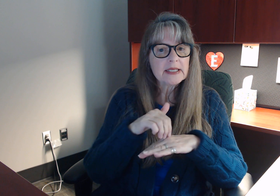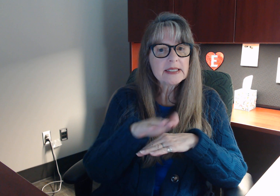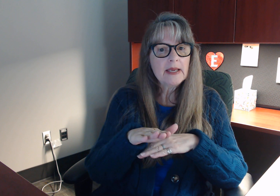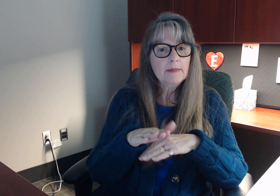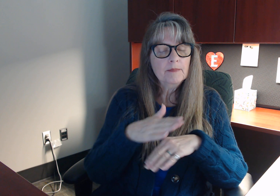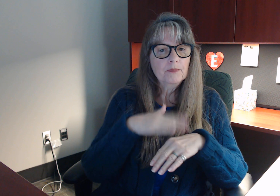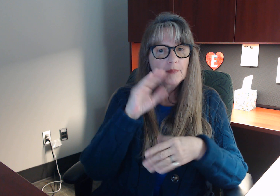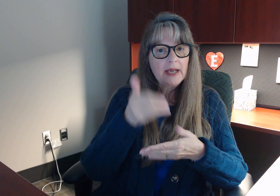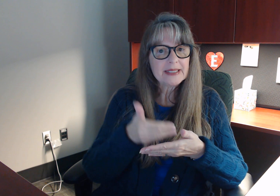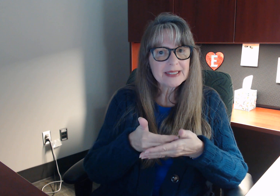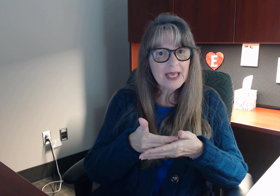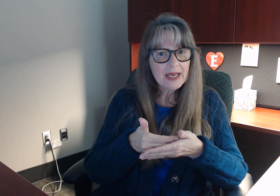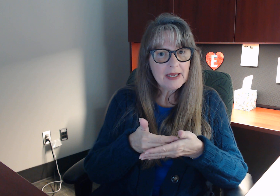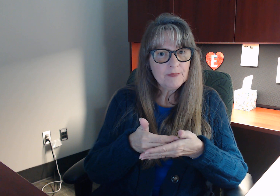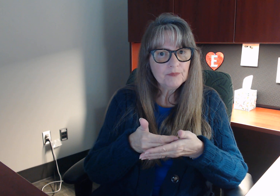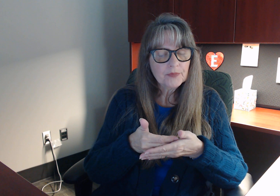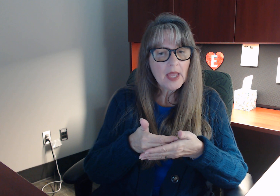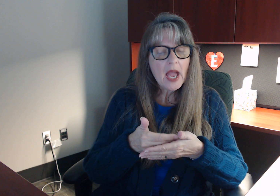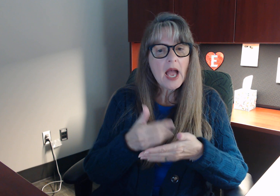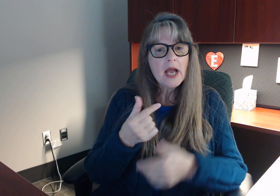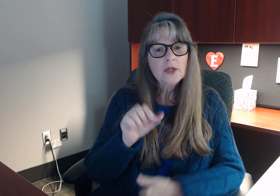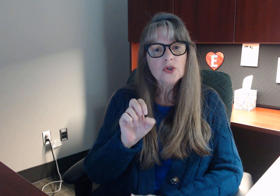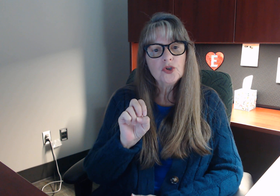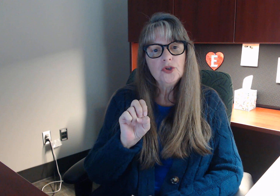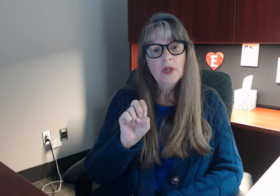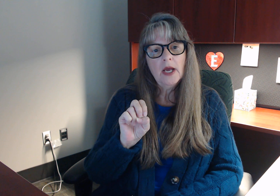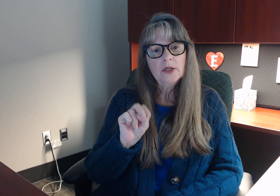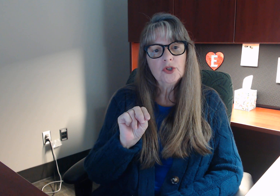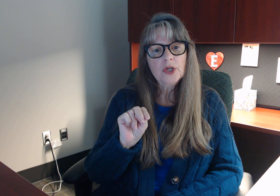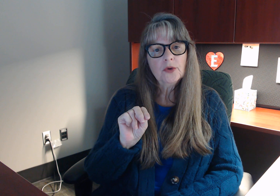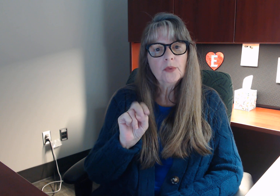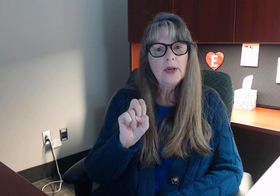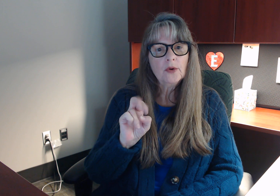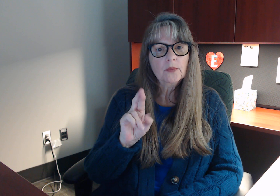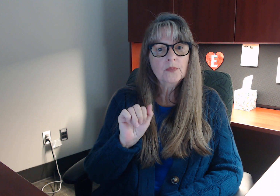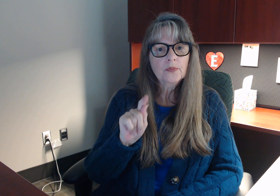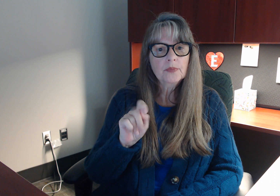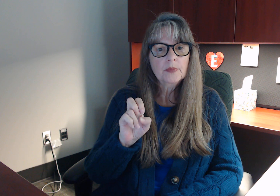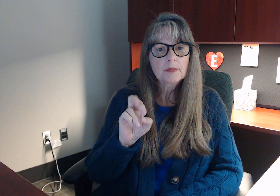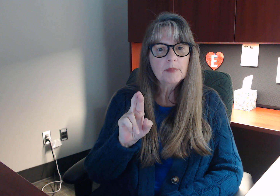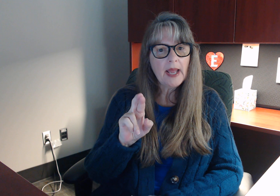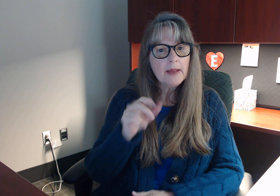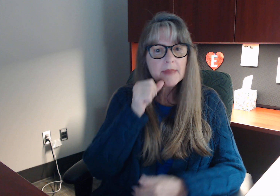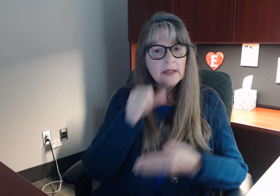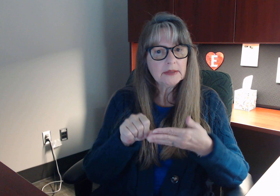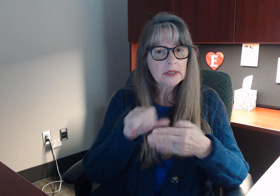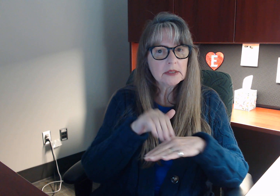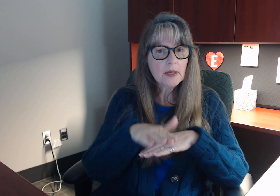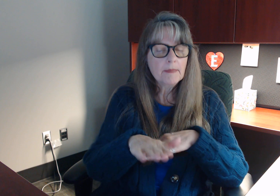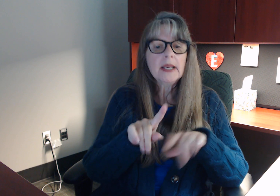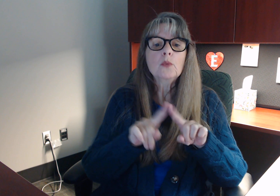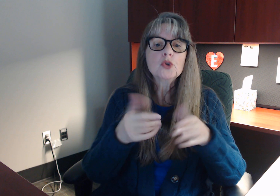sent my son a generator, but I mailed it, but it was